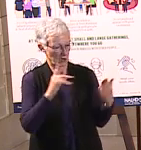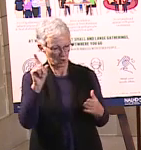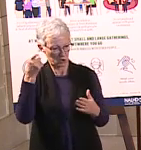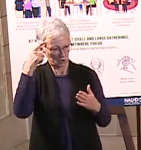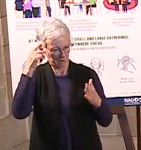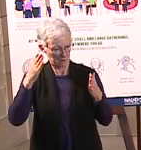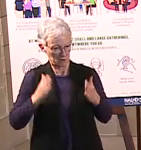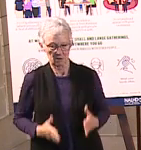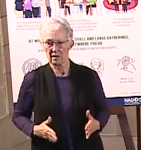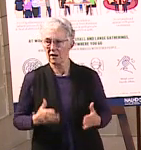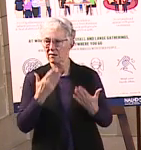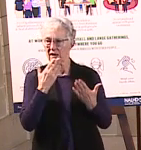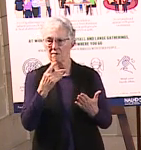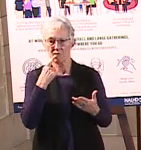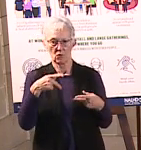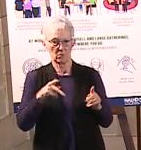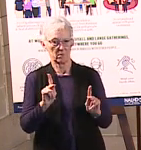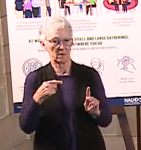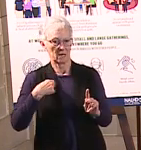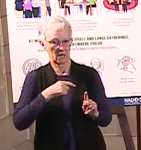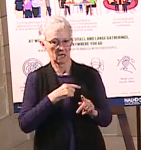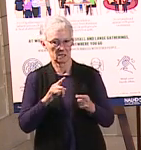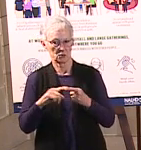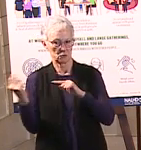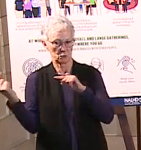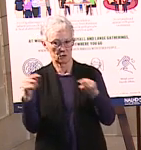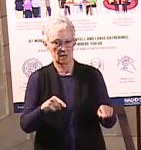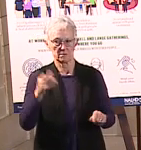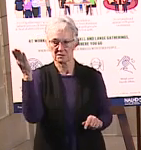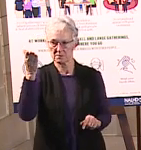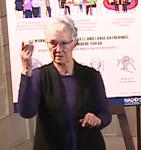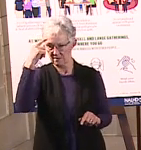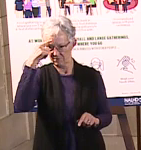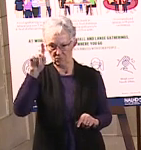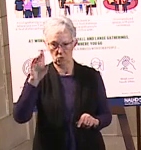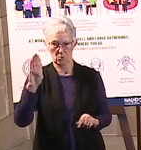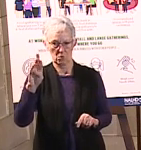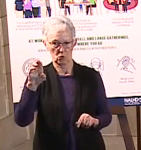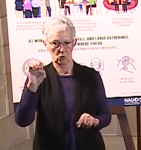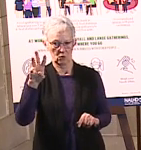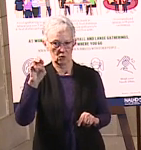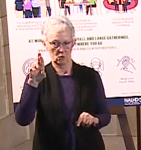to let us come out and speak on behalf of brewers and small businesses all over Nebraska.